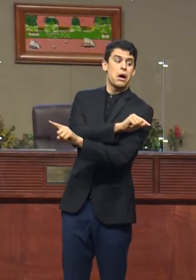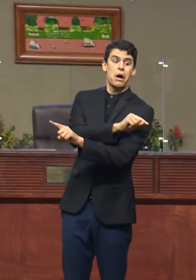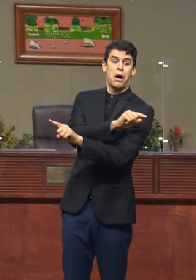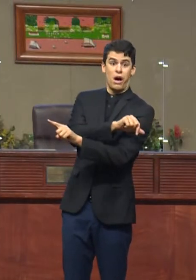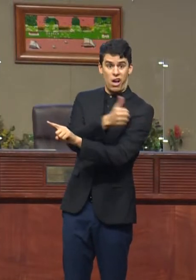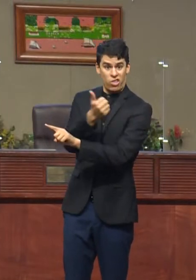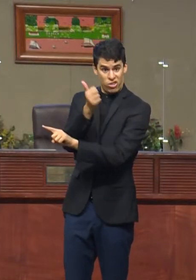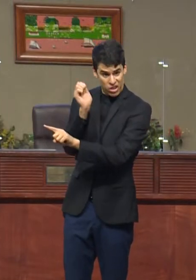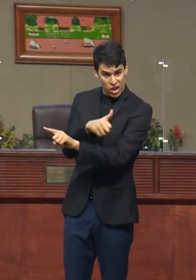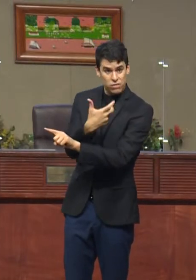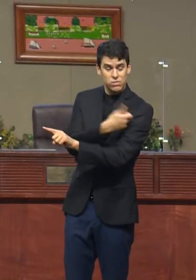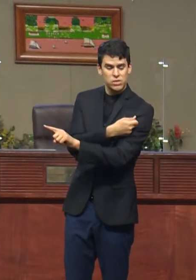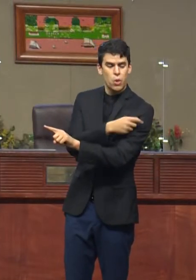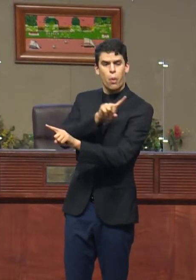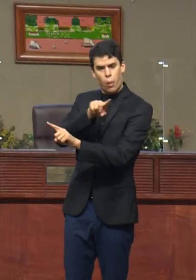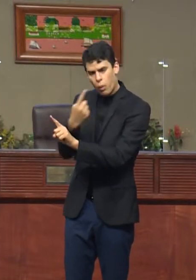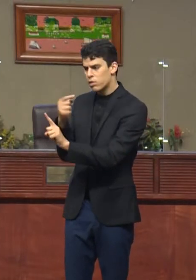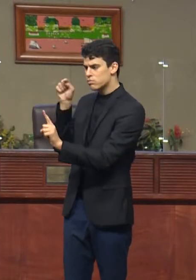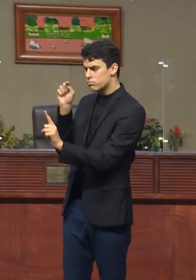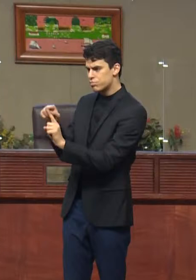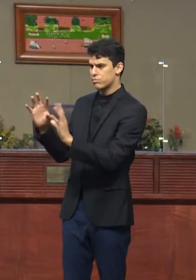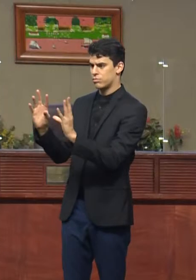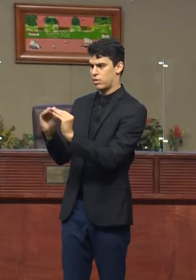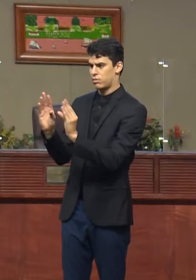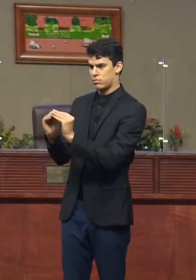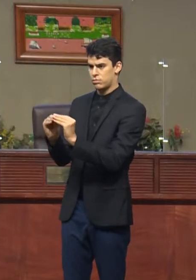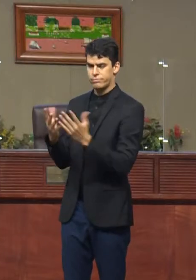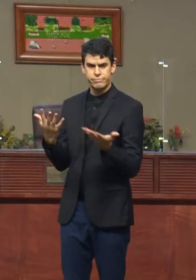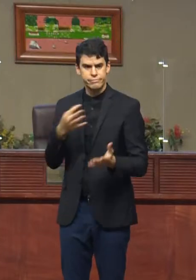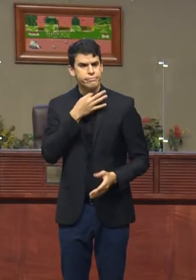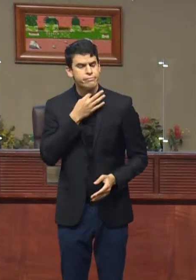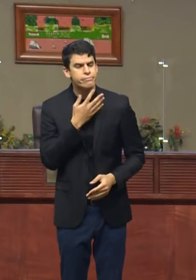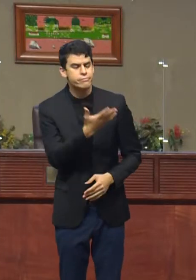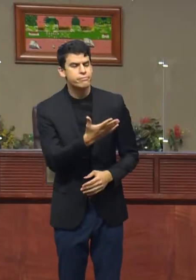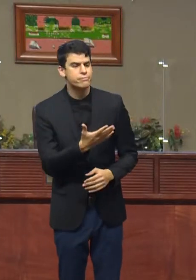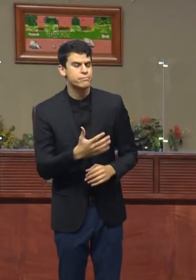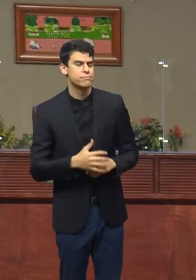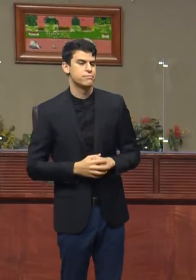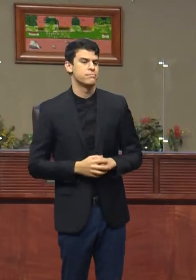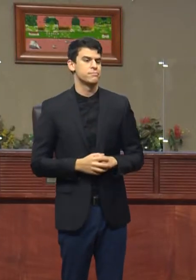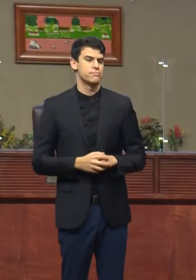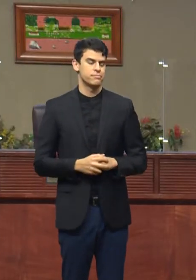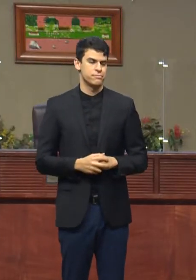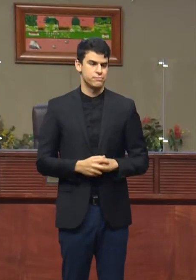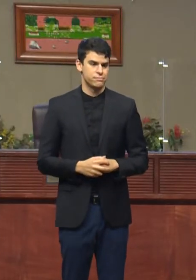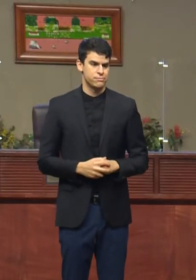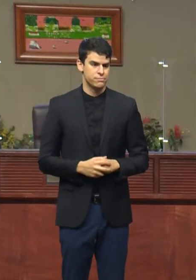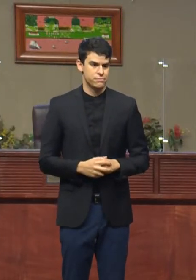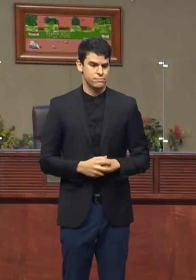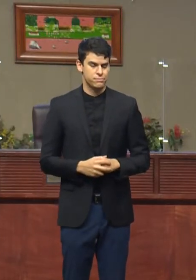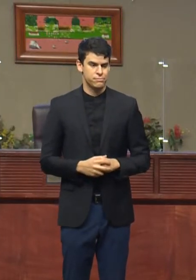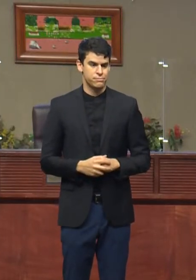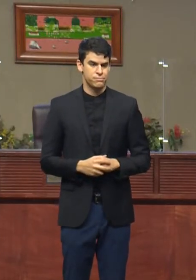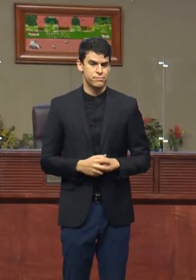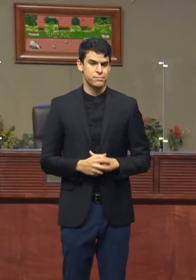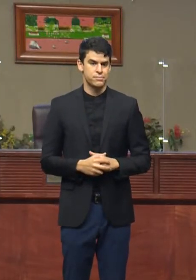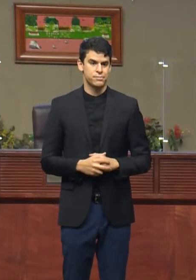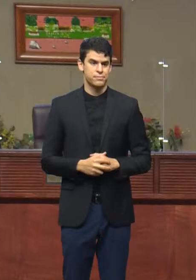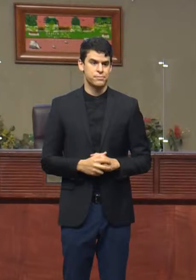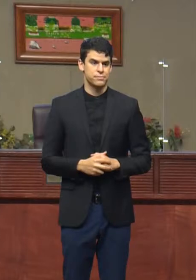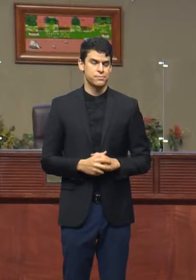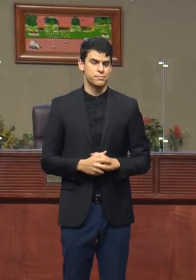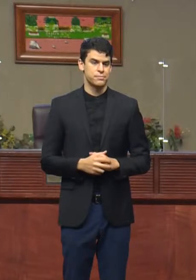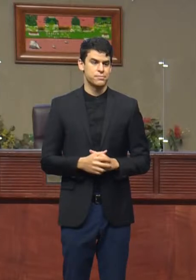eligibility? Or are there other places where they'd be able to get that under the decision